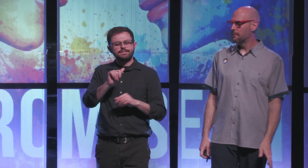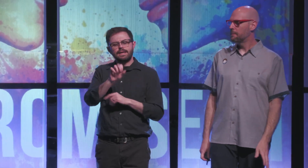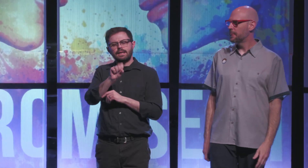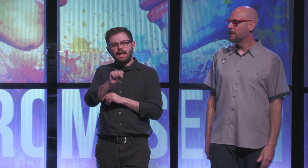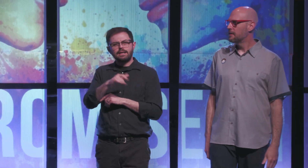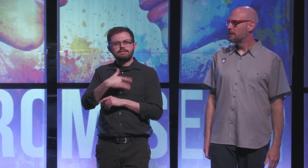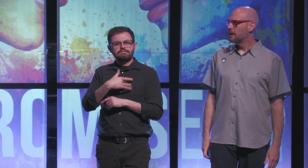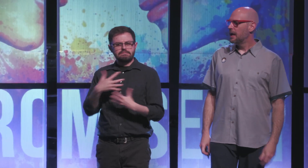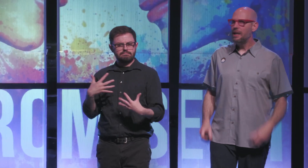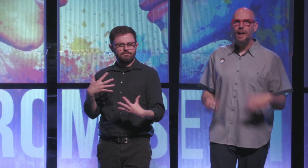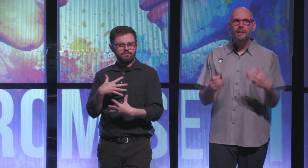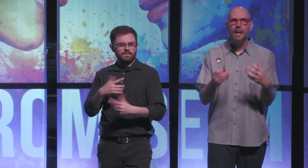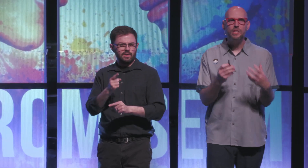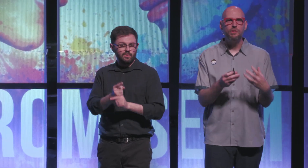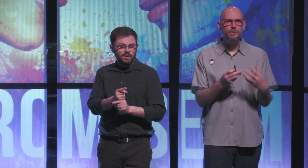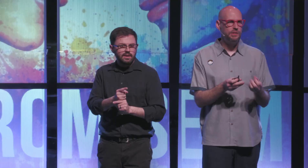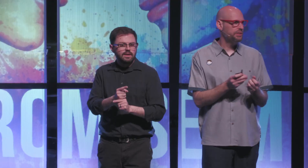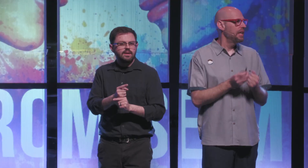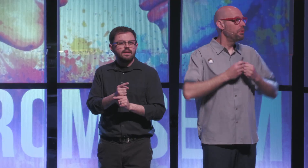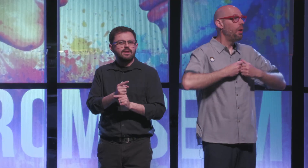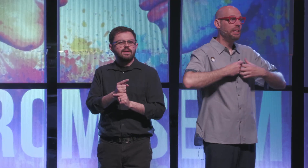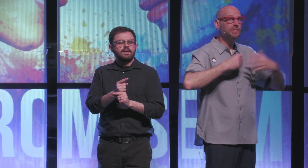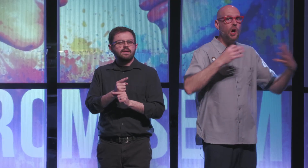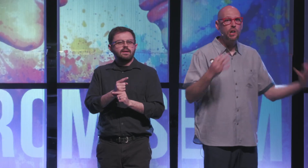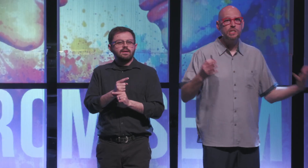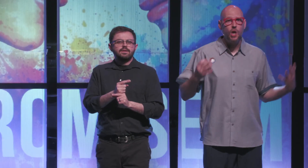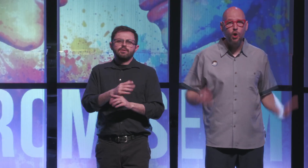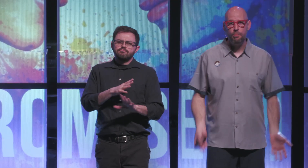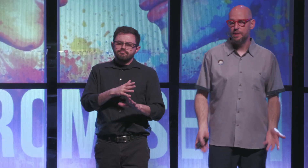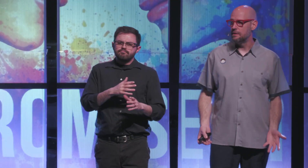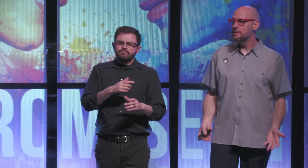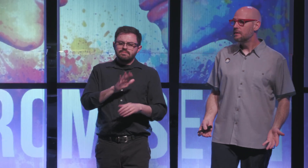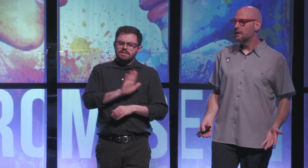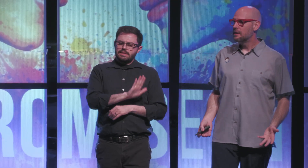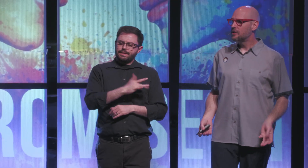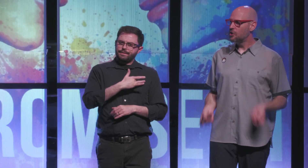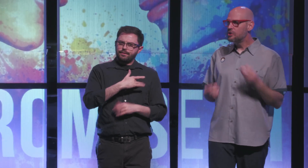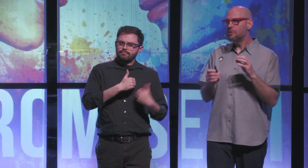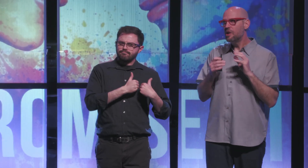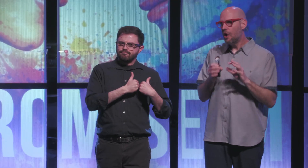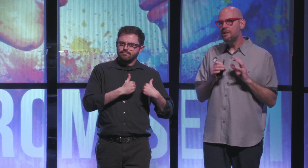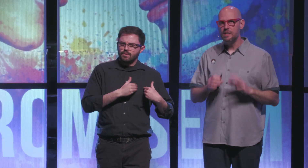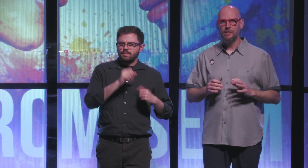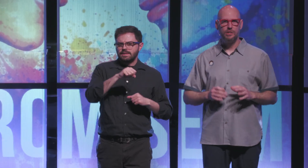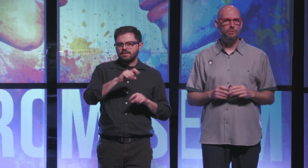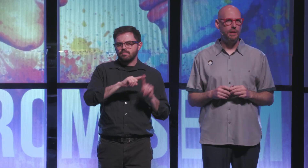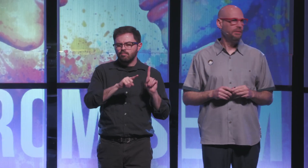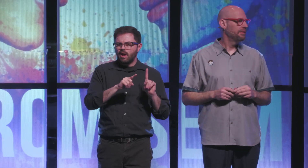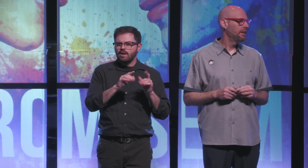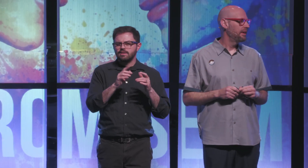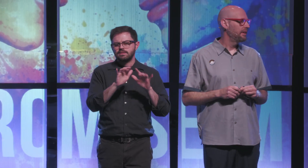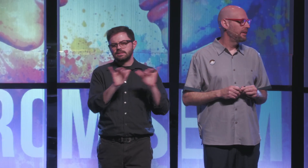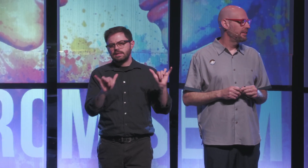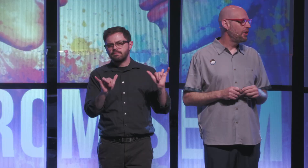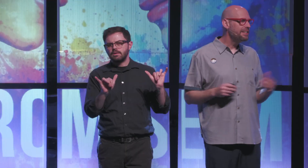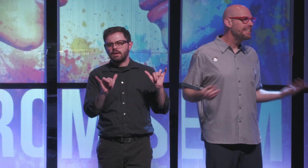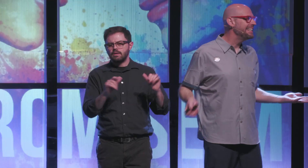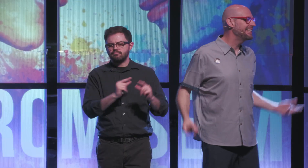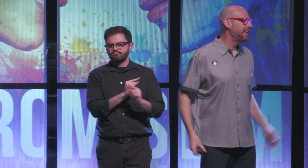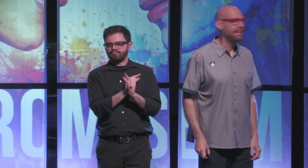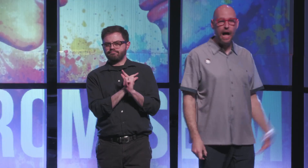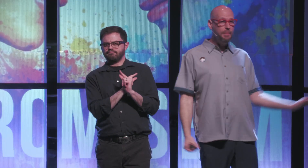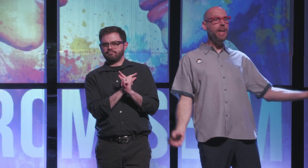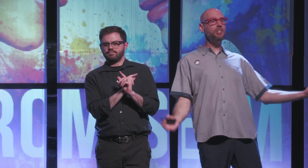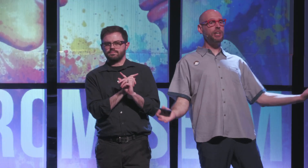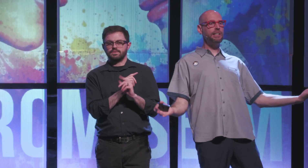story. And Ananias reveals that while his heart is open, there's also a guardedness to it. Notice that he